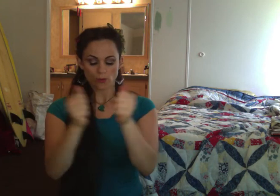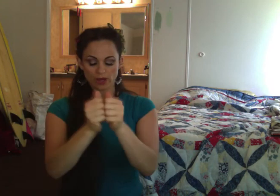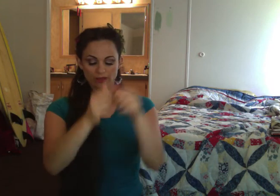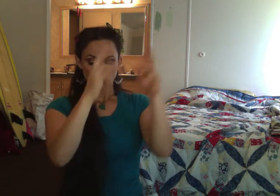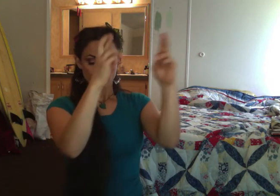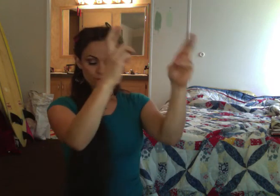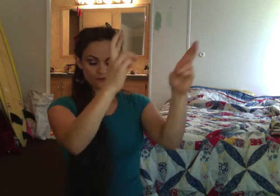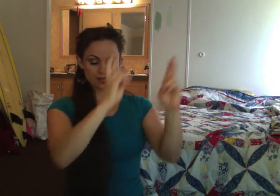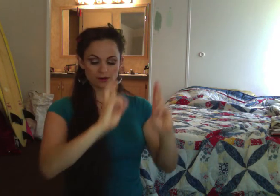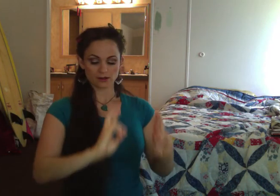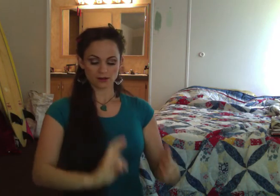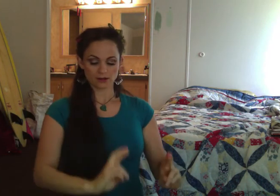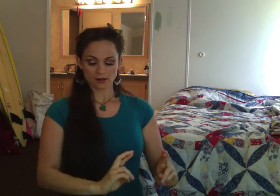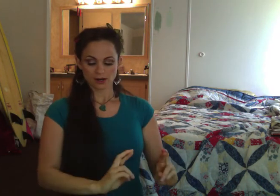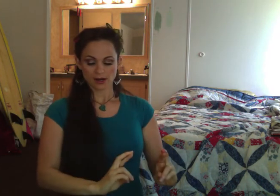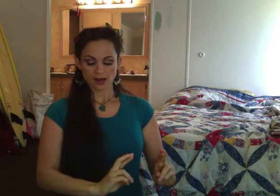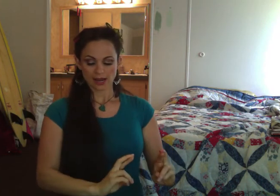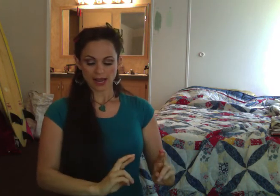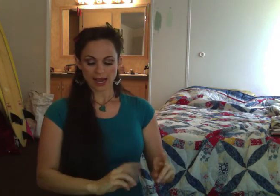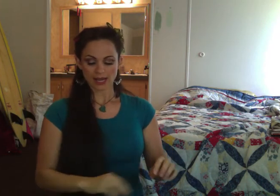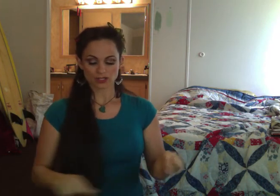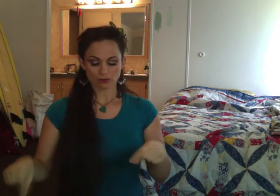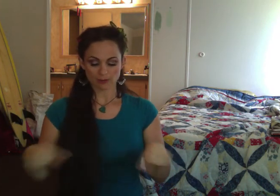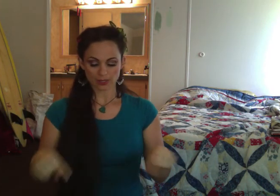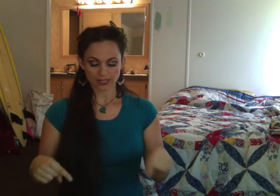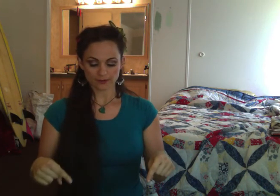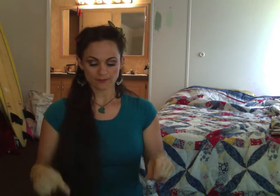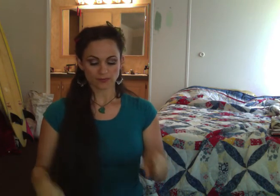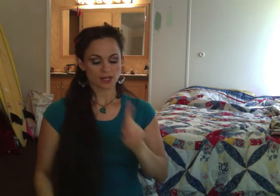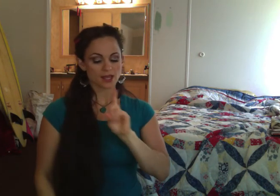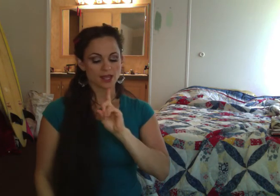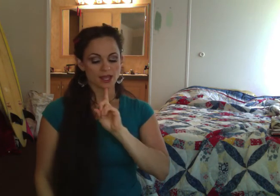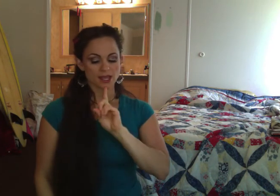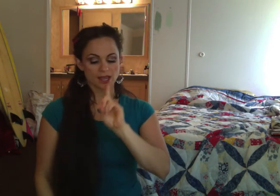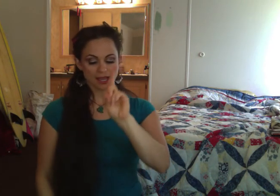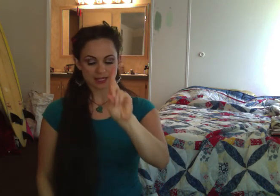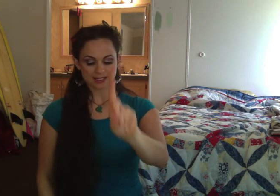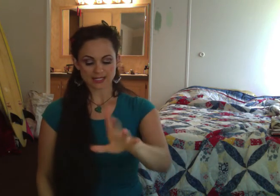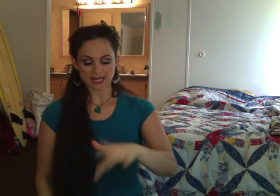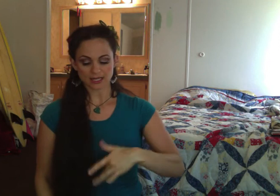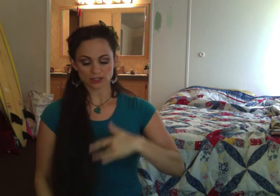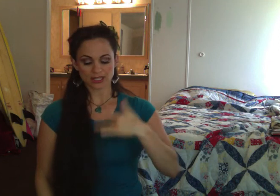With fear and trembling, in